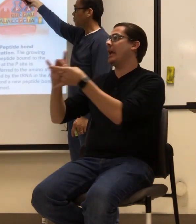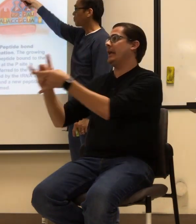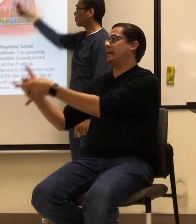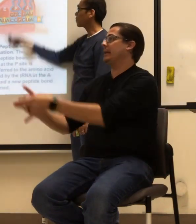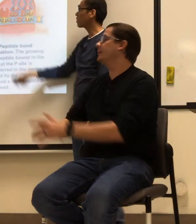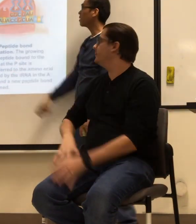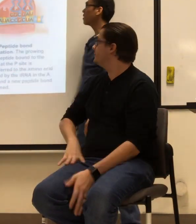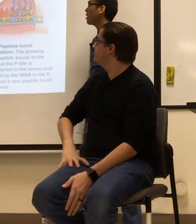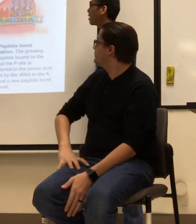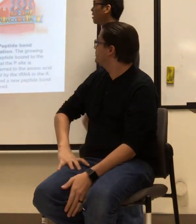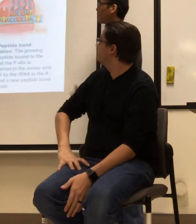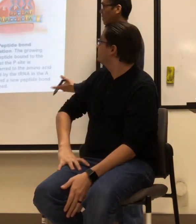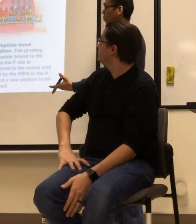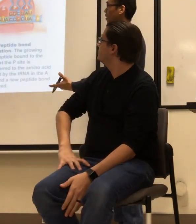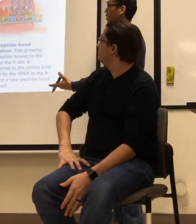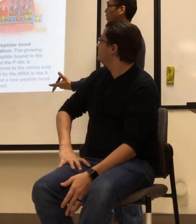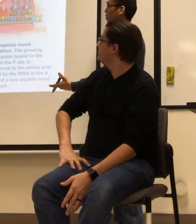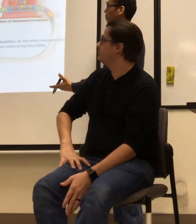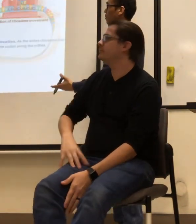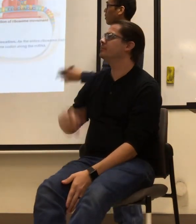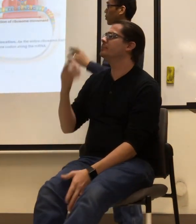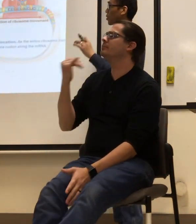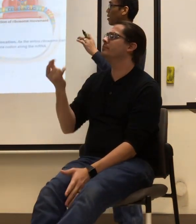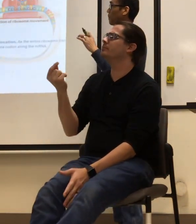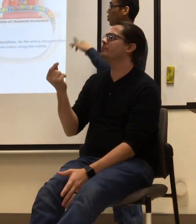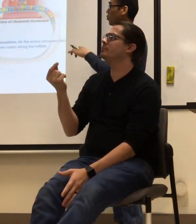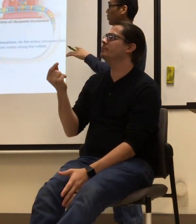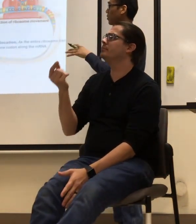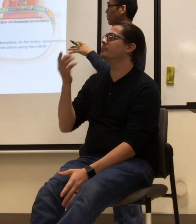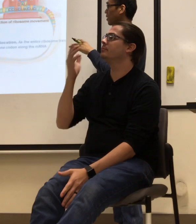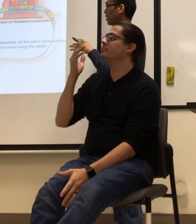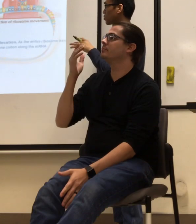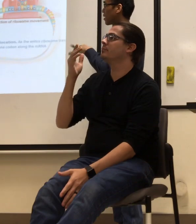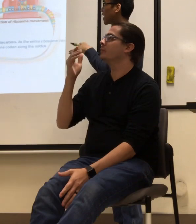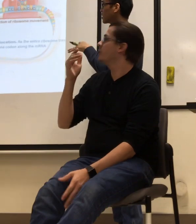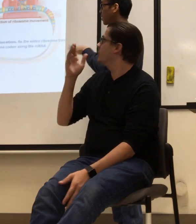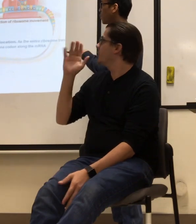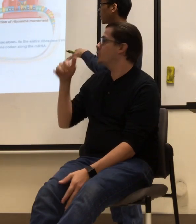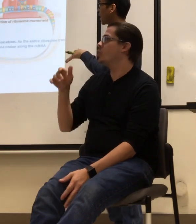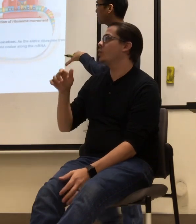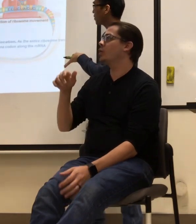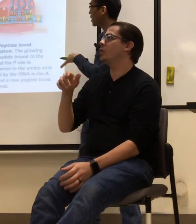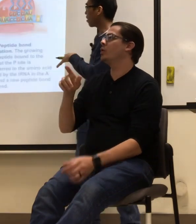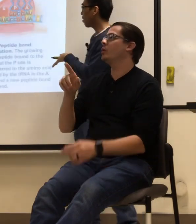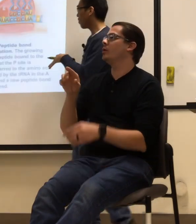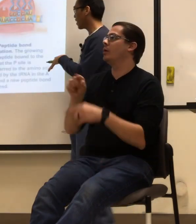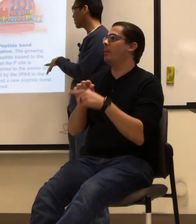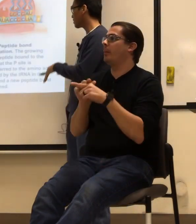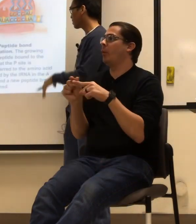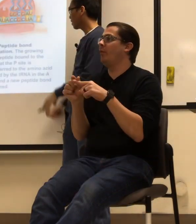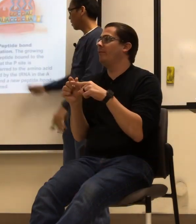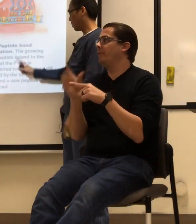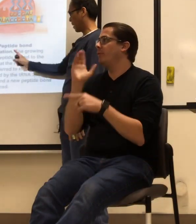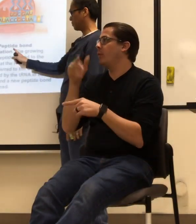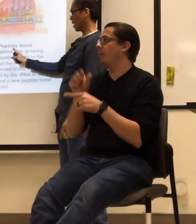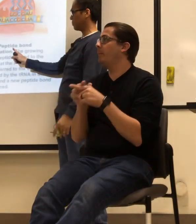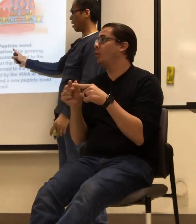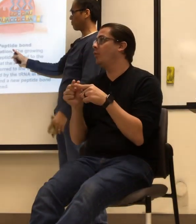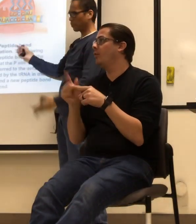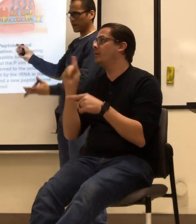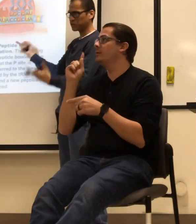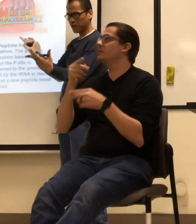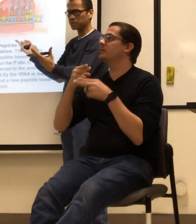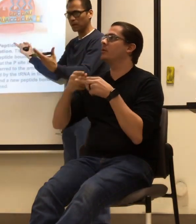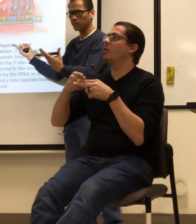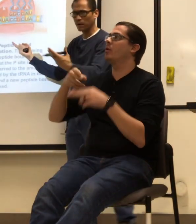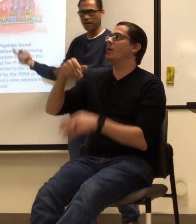okay? Then what are you going to do? You're going to move. You're going to translocate. So they call this peptide